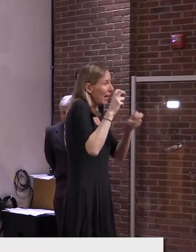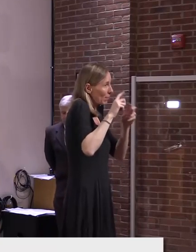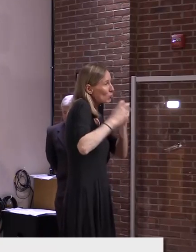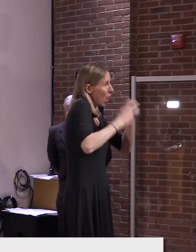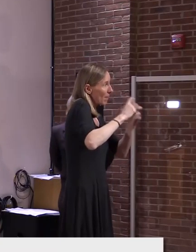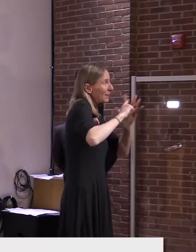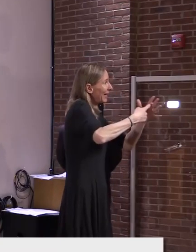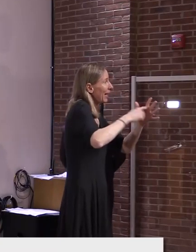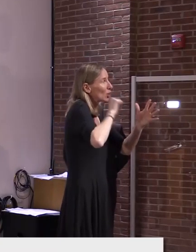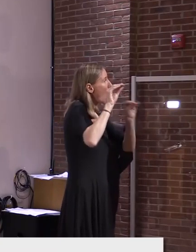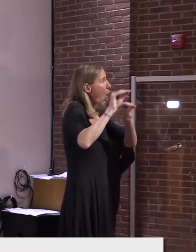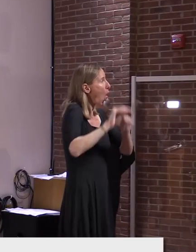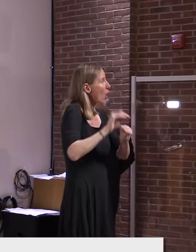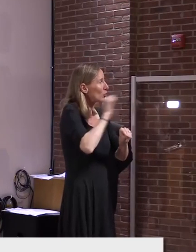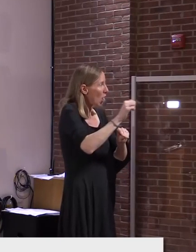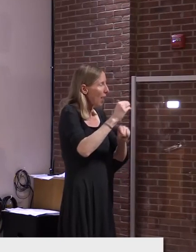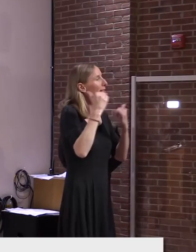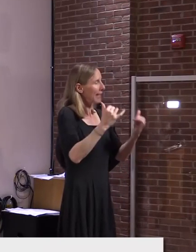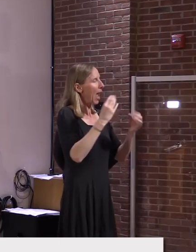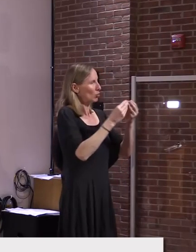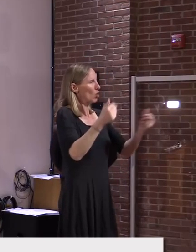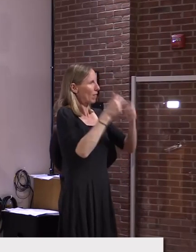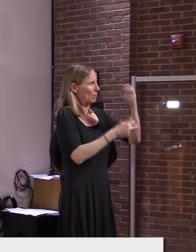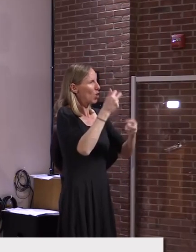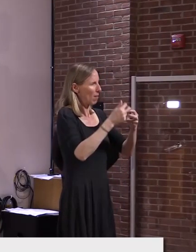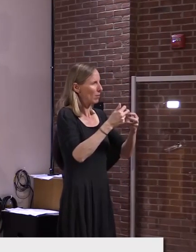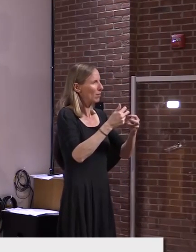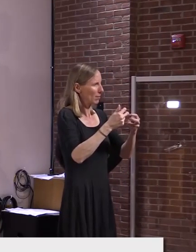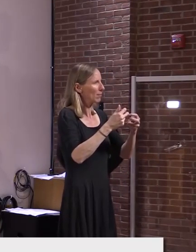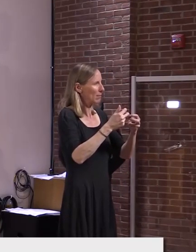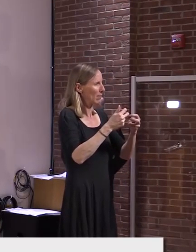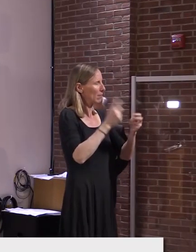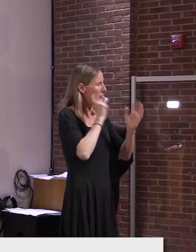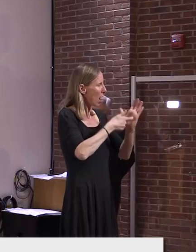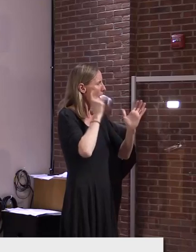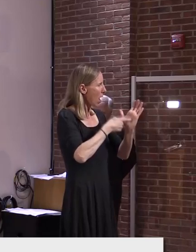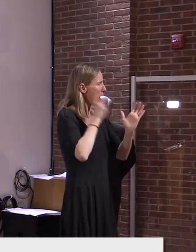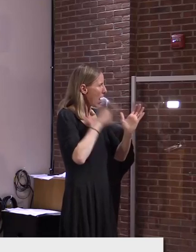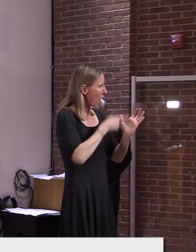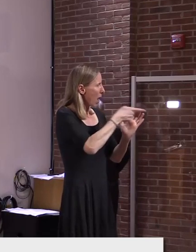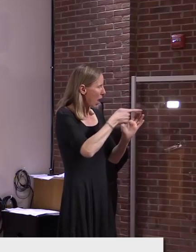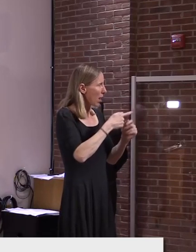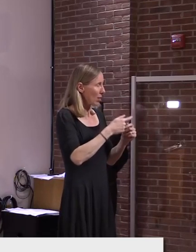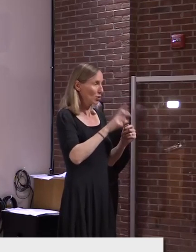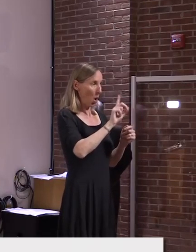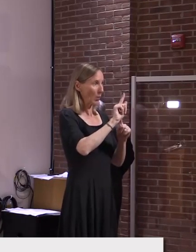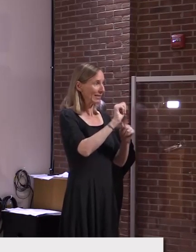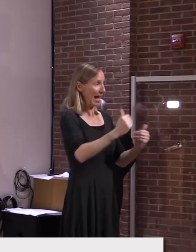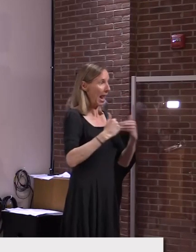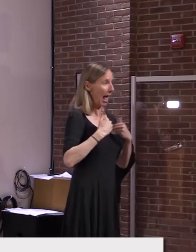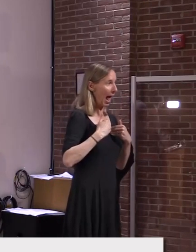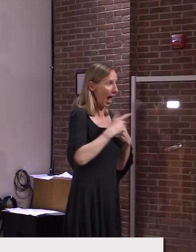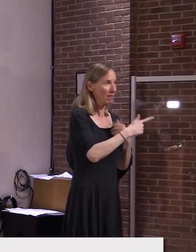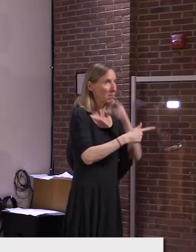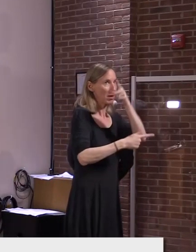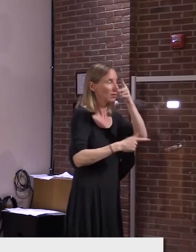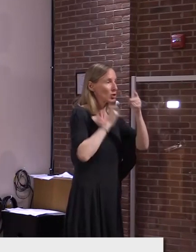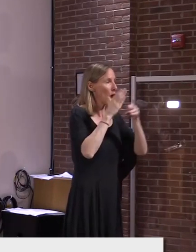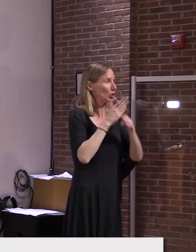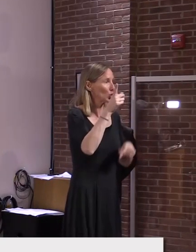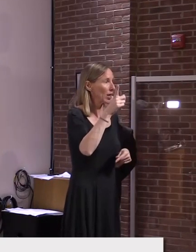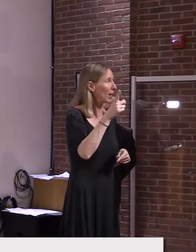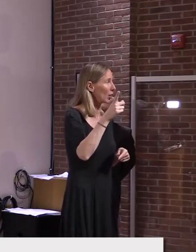extent. The problem has been remedied tremendously. So it's not through a lack of data that this issue has come up. We